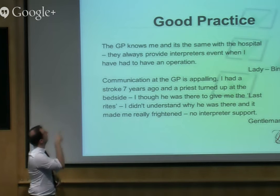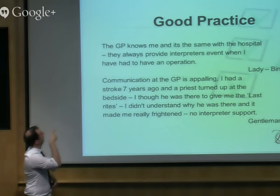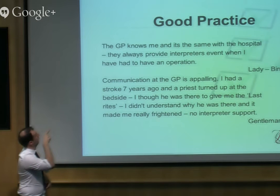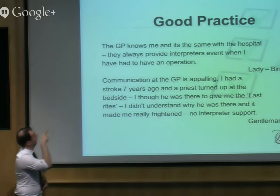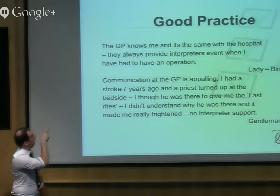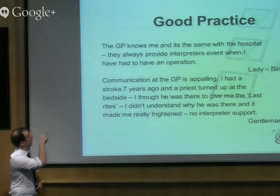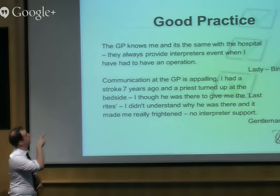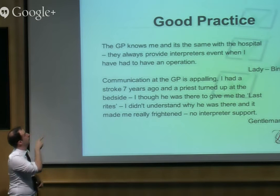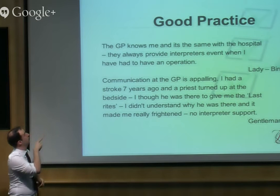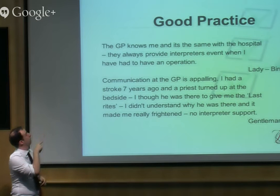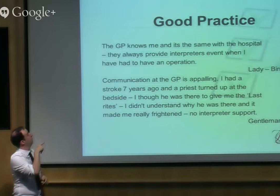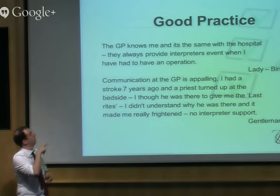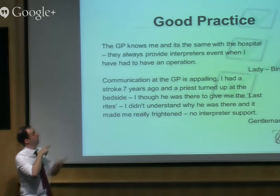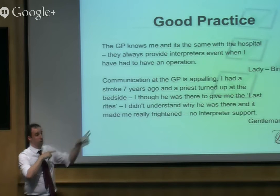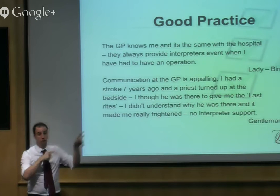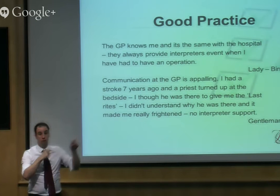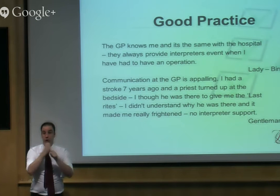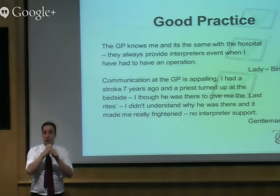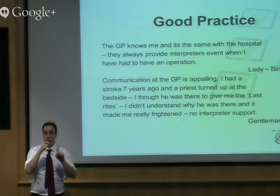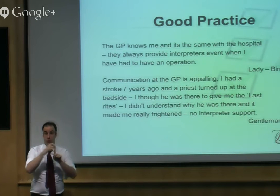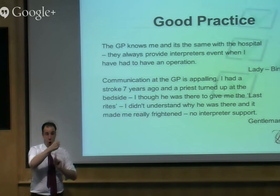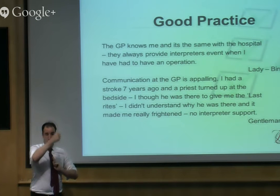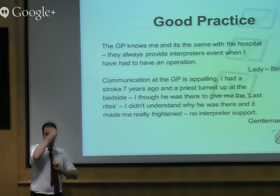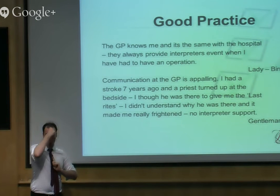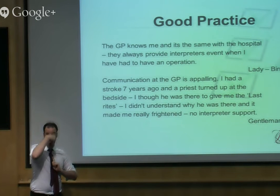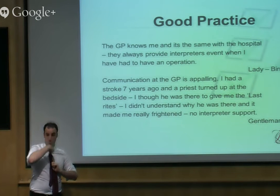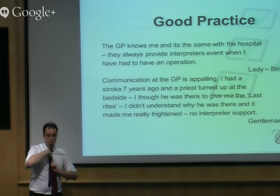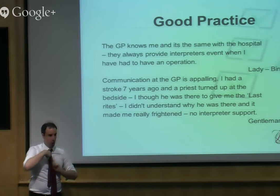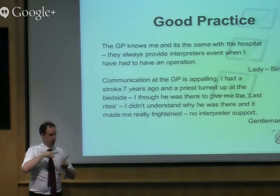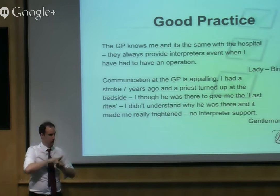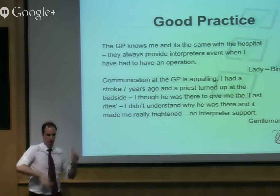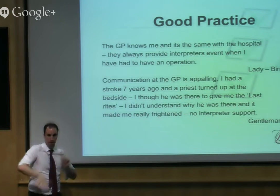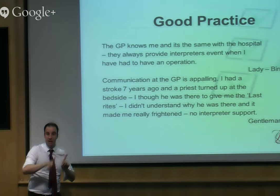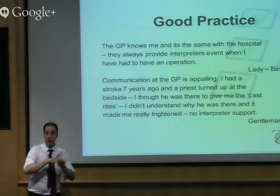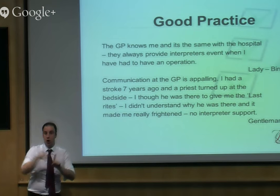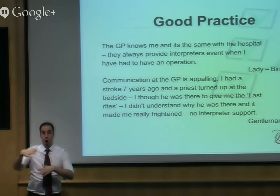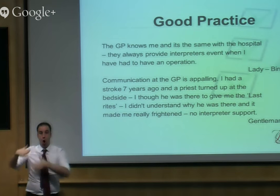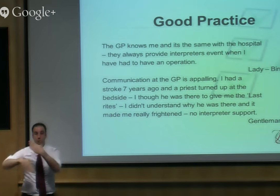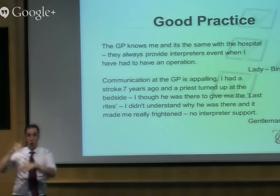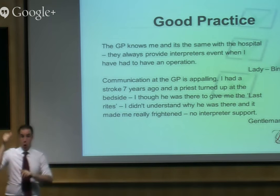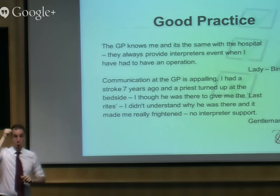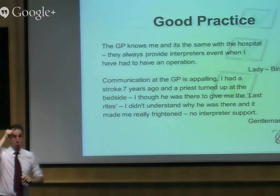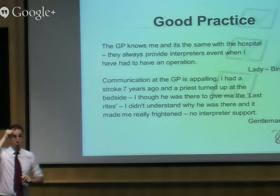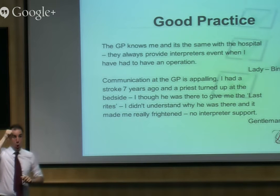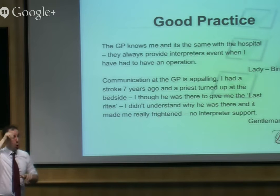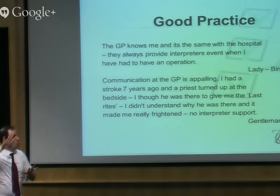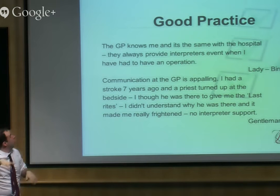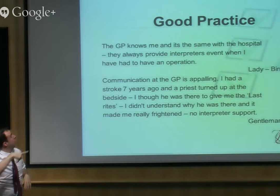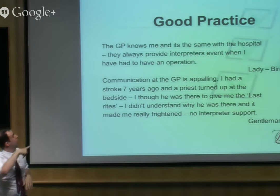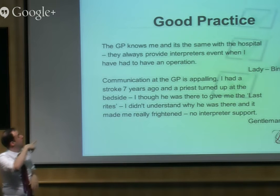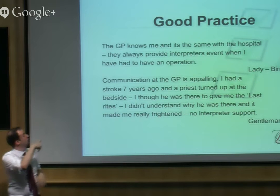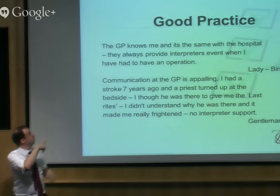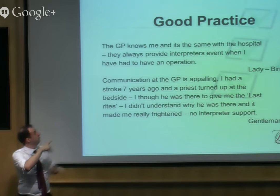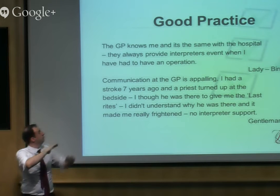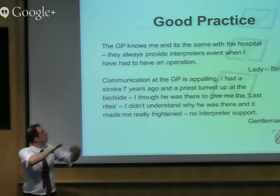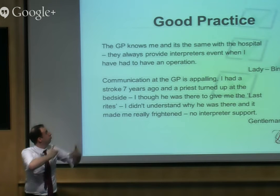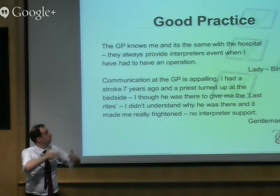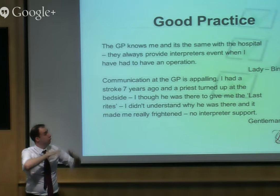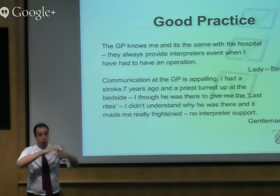Now, we had a look across good practice to see examples of good practice. Now, we had a lady from Birmingham say that their